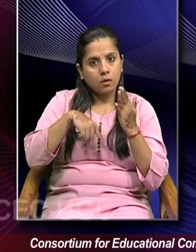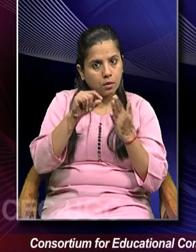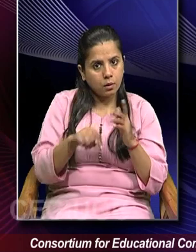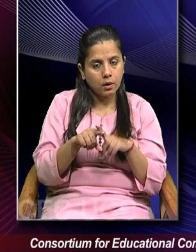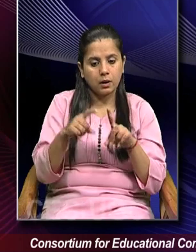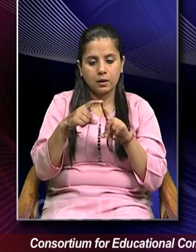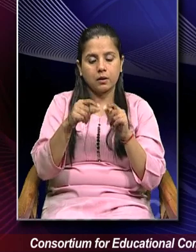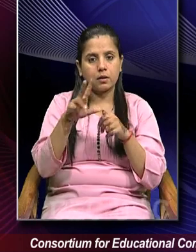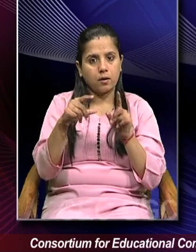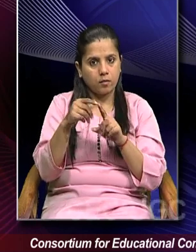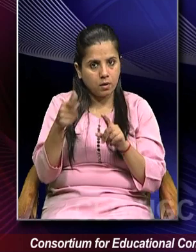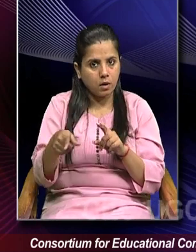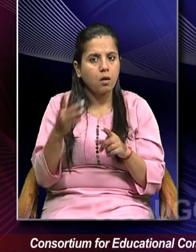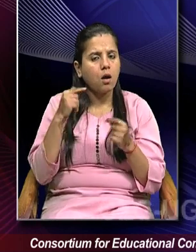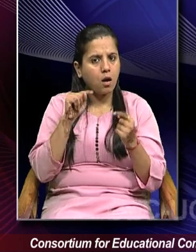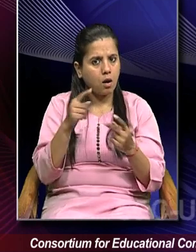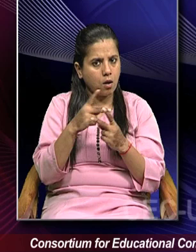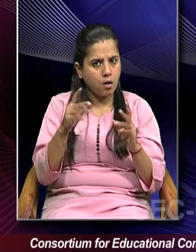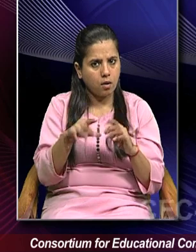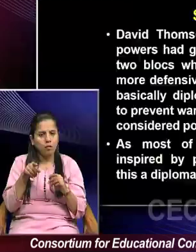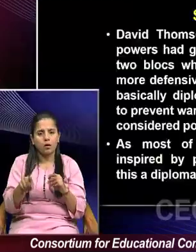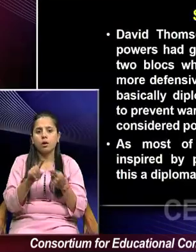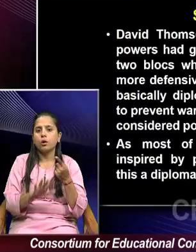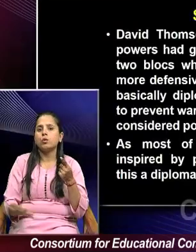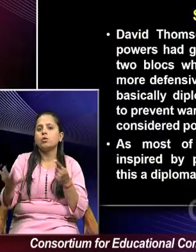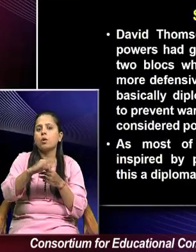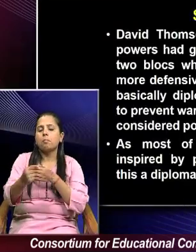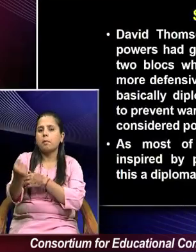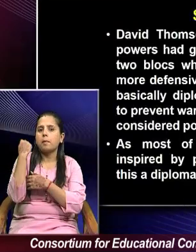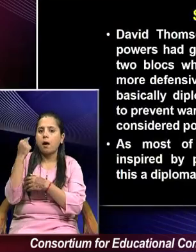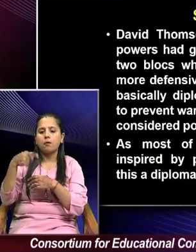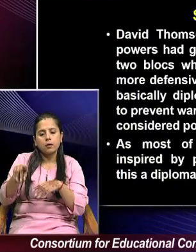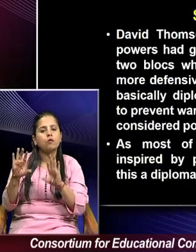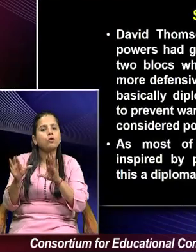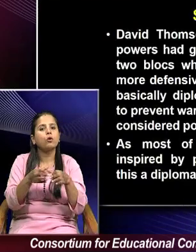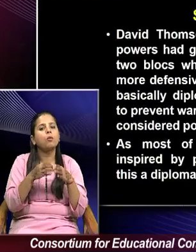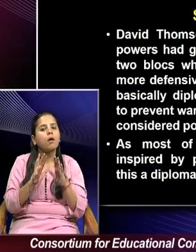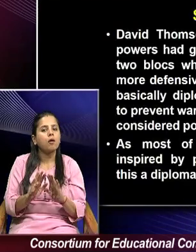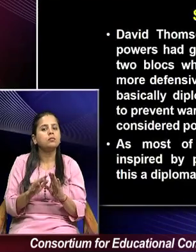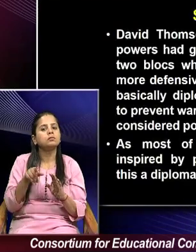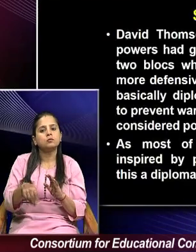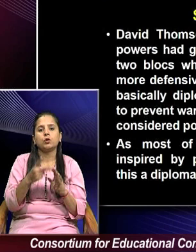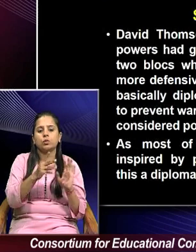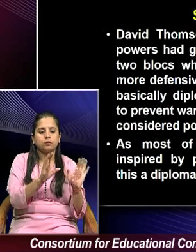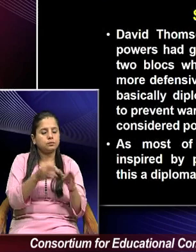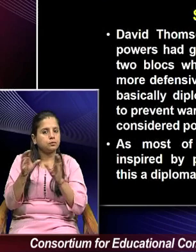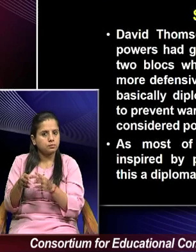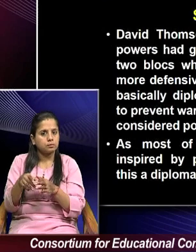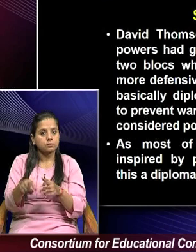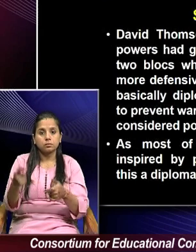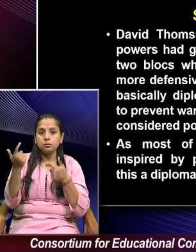David Thompson, he has argued that the greater European powers, they had grouped themselves into two blocks where